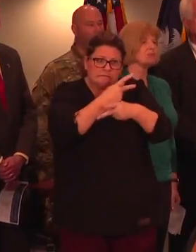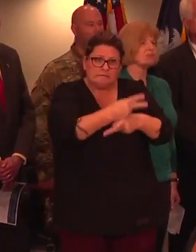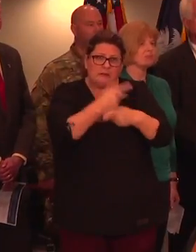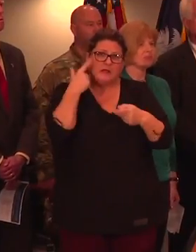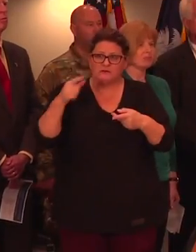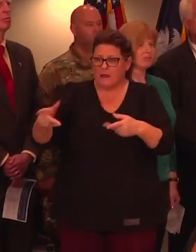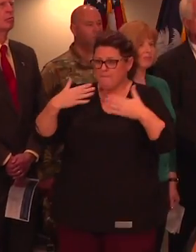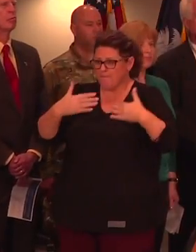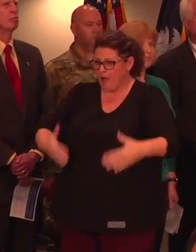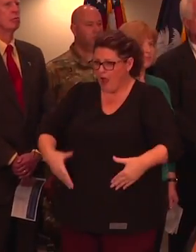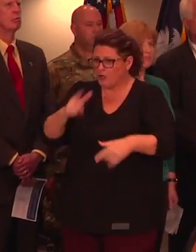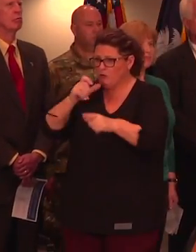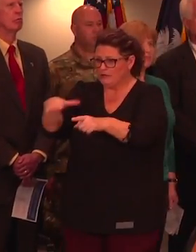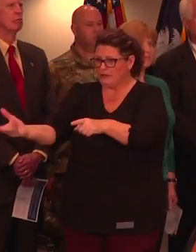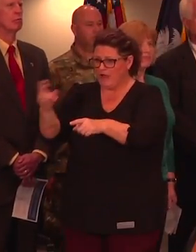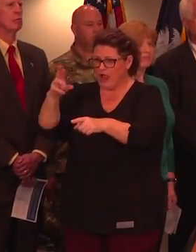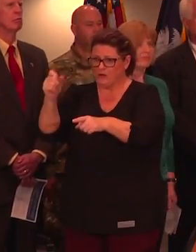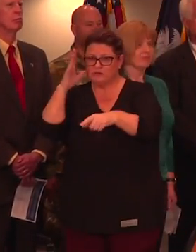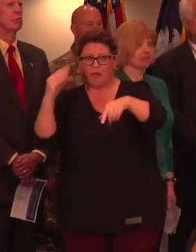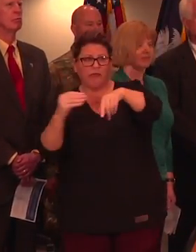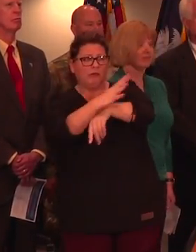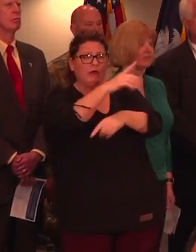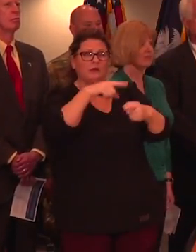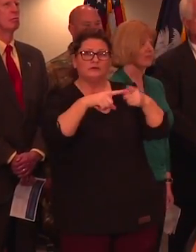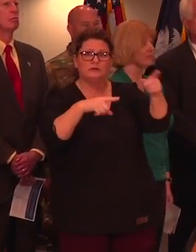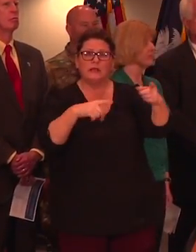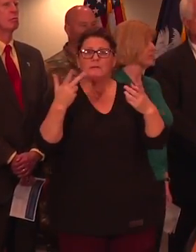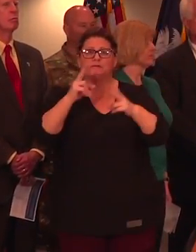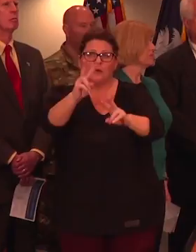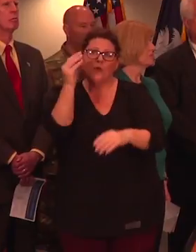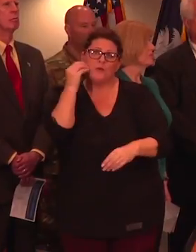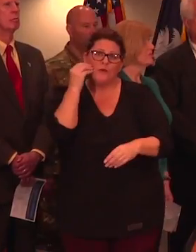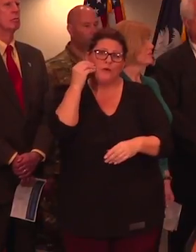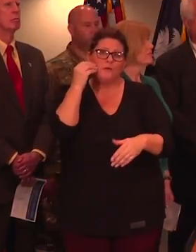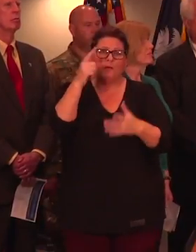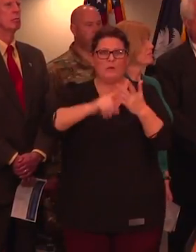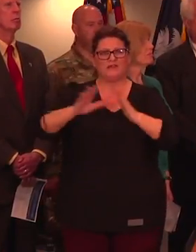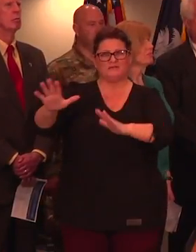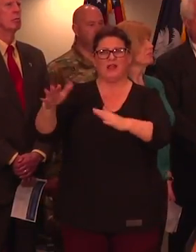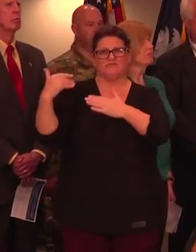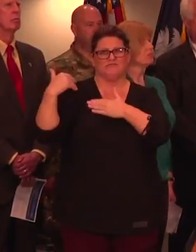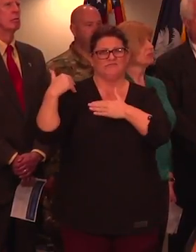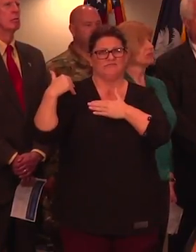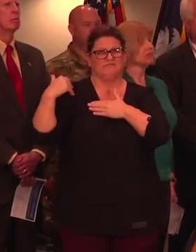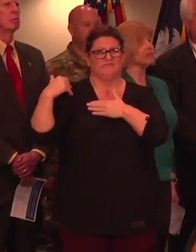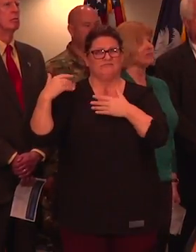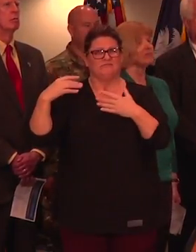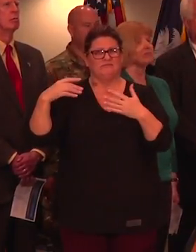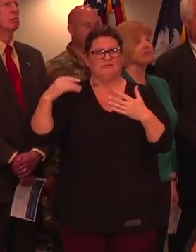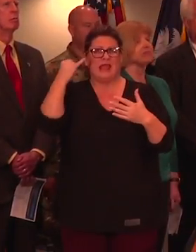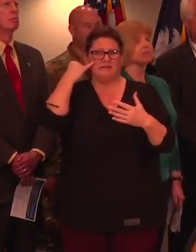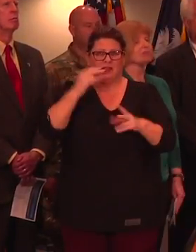are people who have died because of the virus? And then what about funeral homes? What is the legal liability for them having funerals